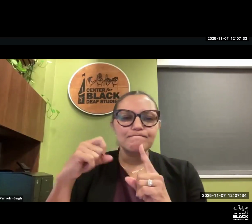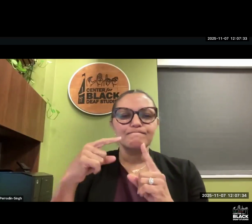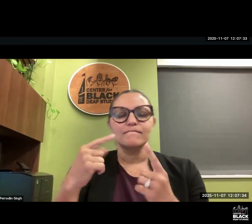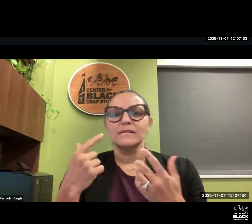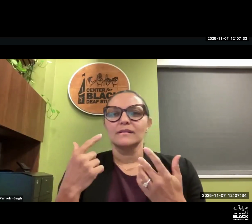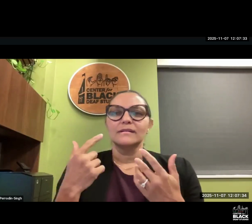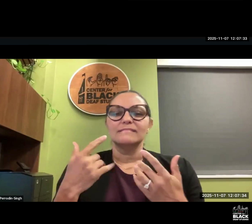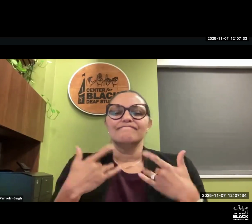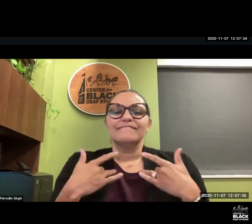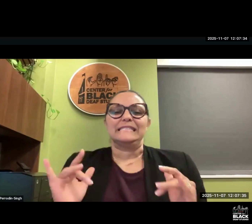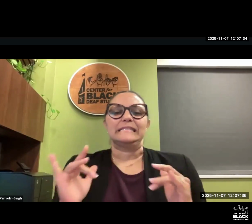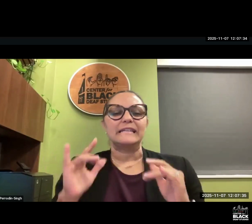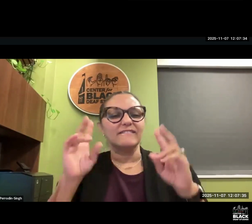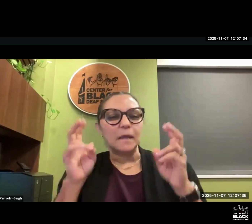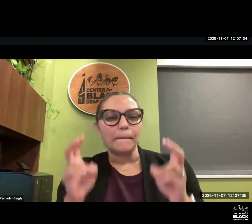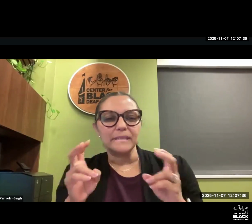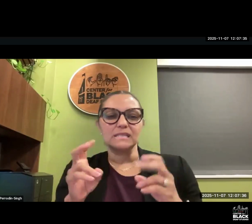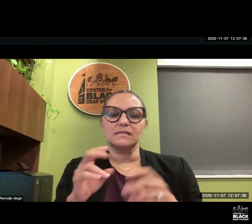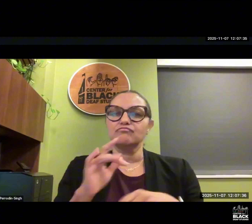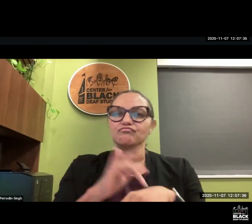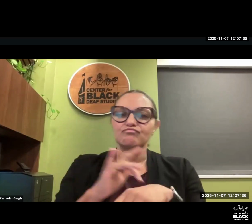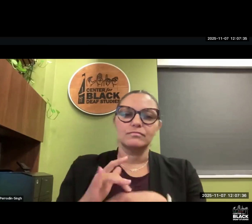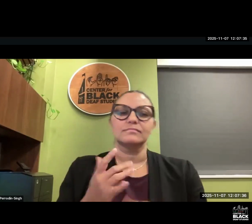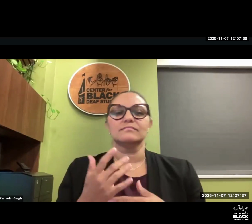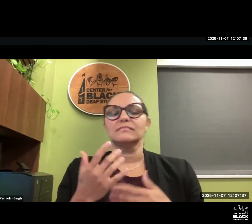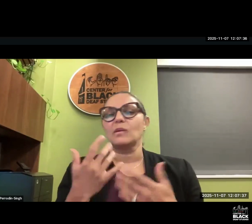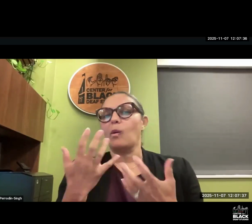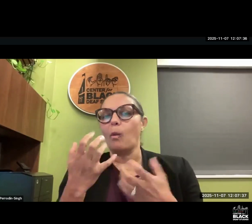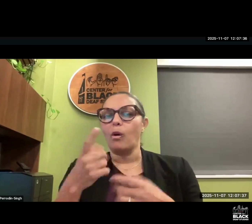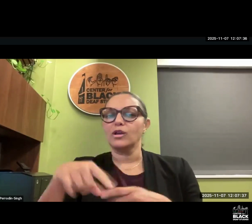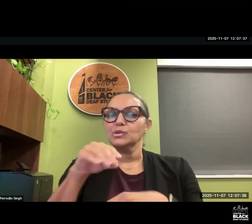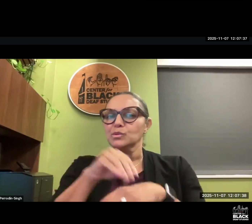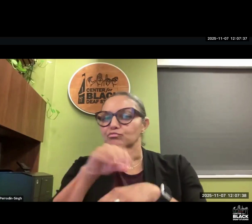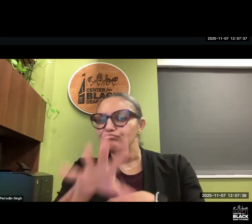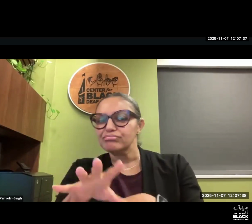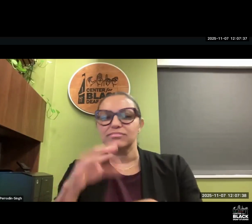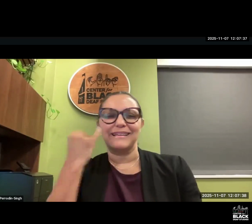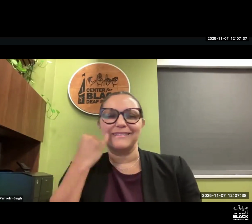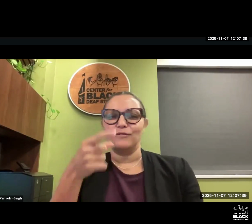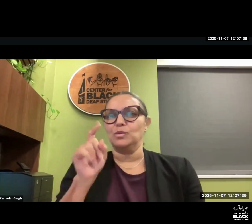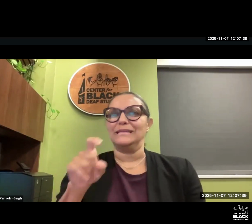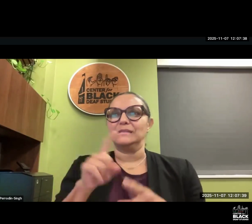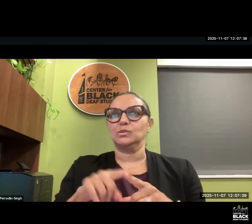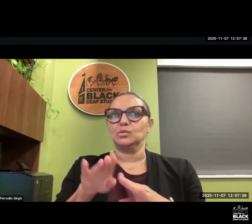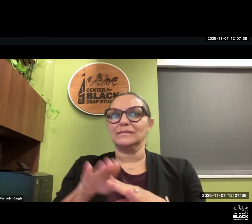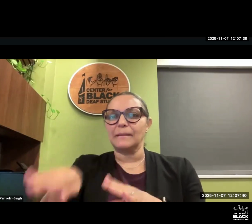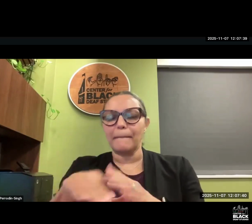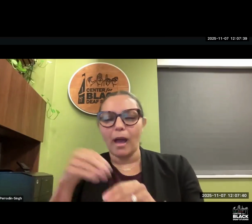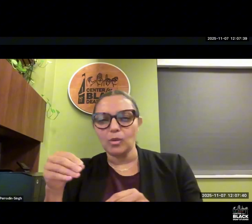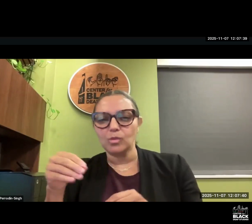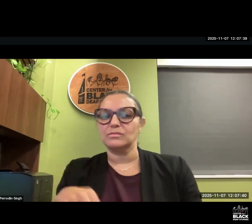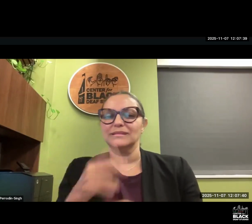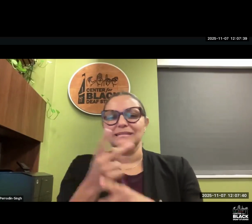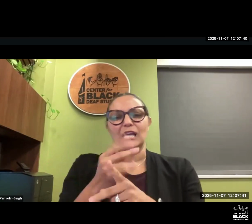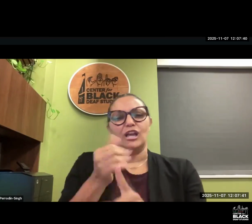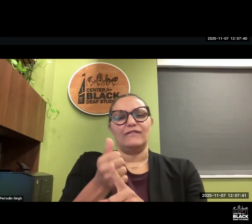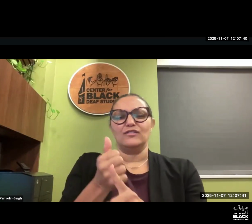I do want to give you a content warning. There are some sensitive topics included in this presentation. So please